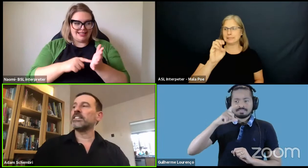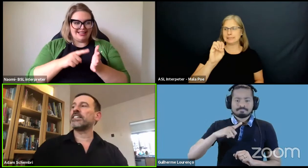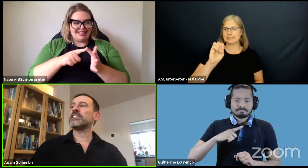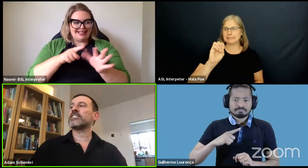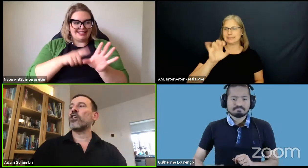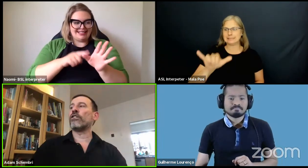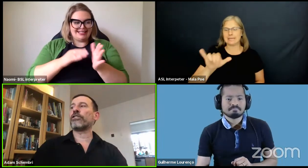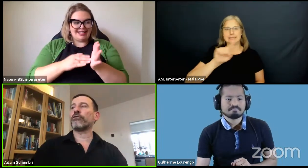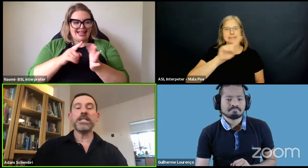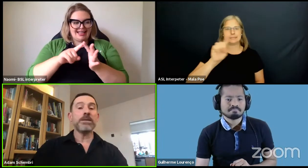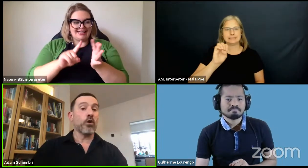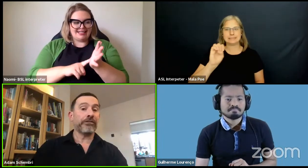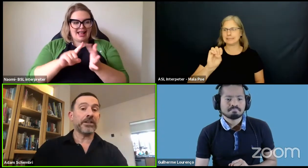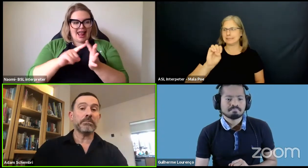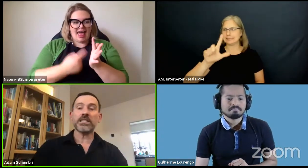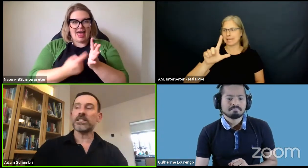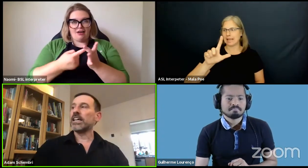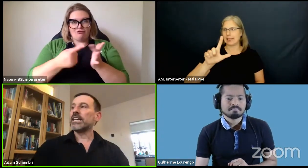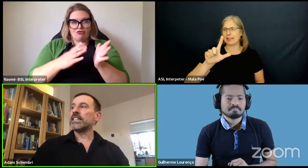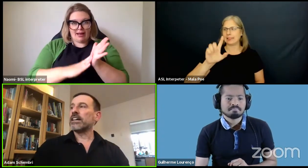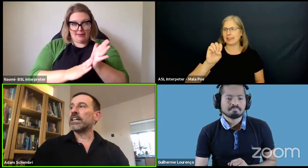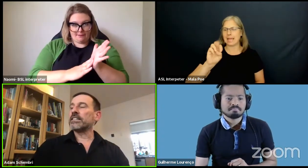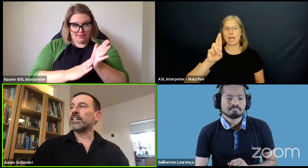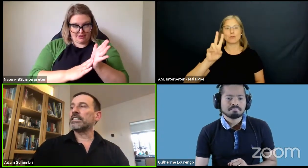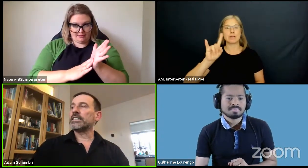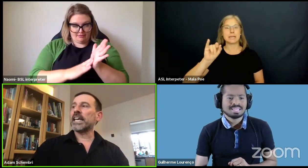okay, consists of 3 morphemes.